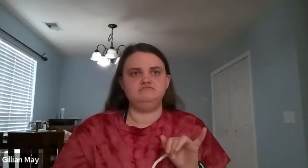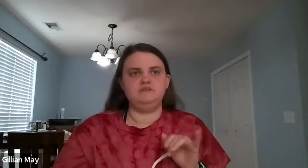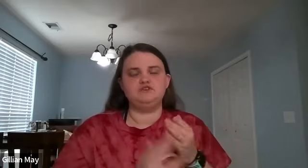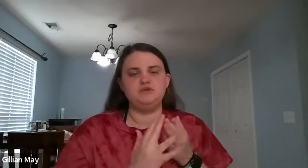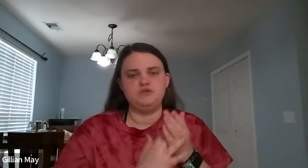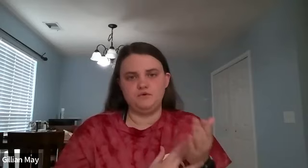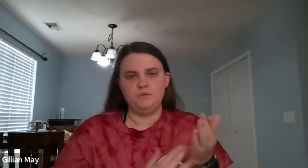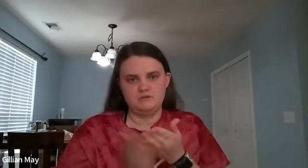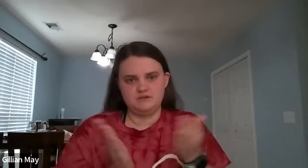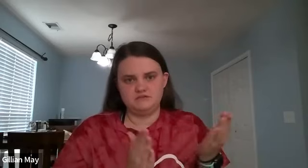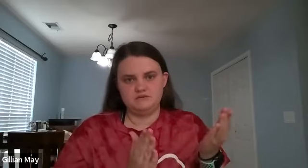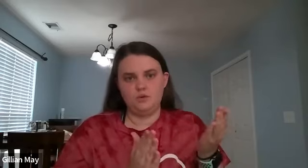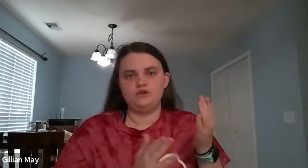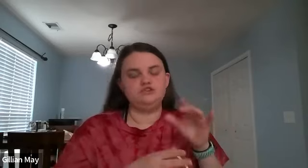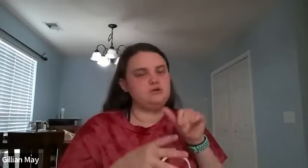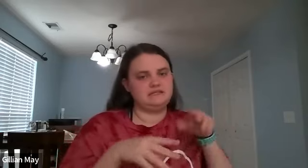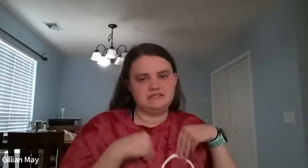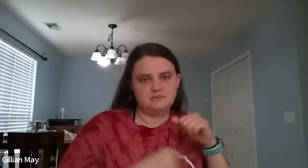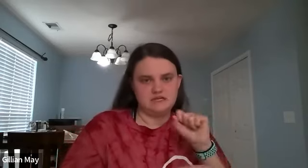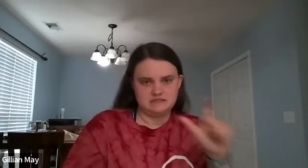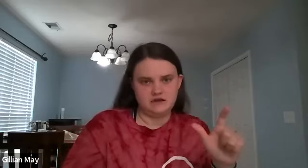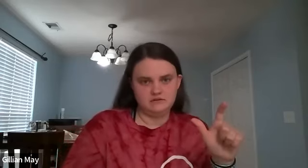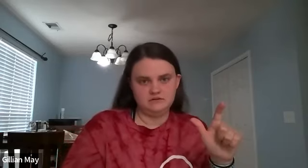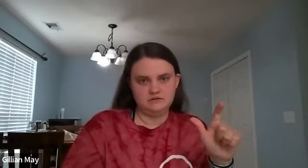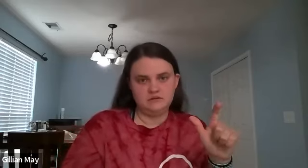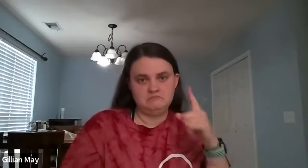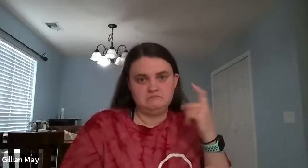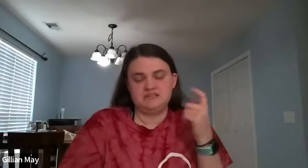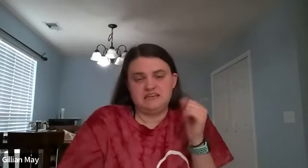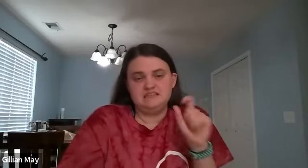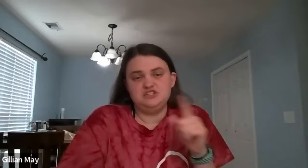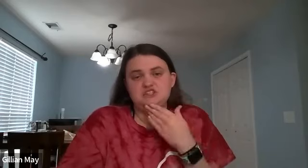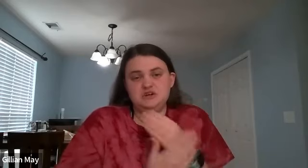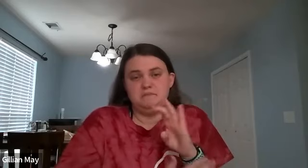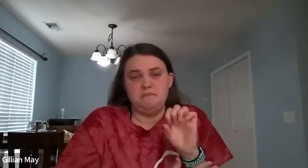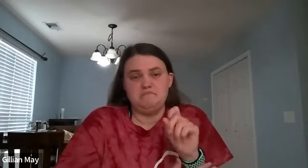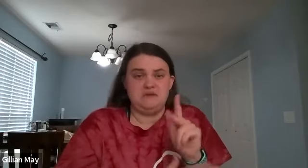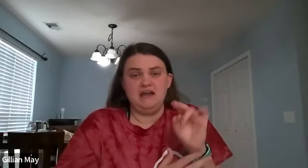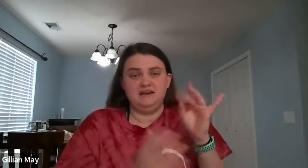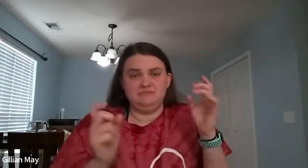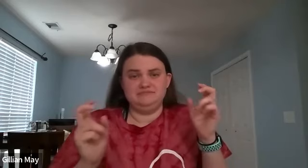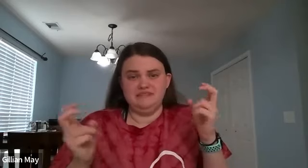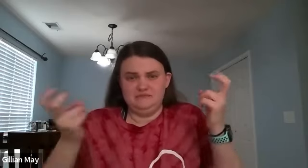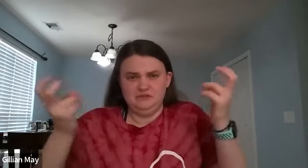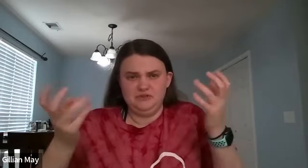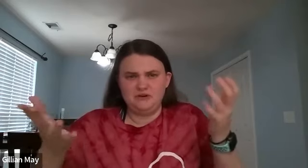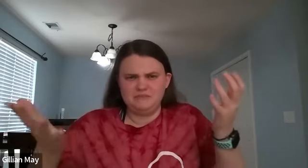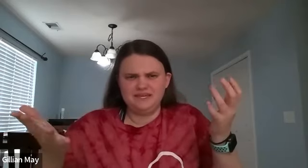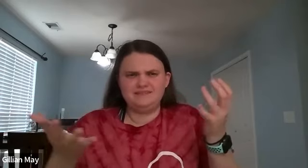if you don't go the full way with it or you don't accept ASL, because ASL is just a good backup. If you know what I mean?